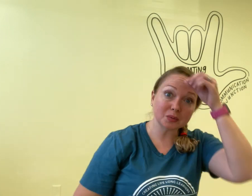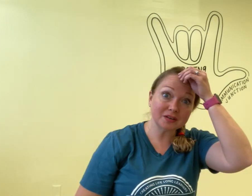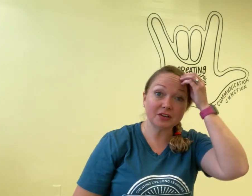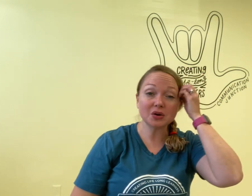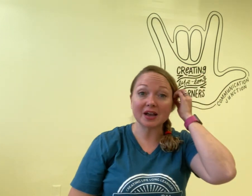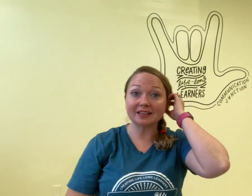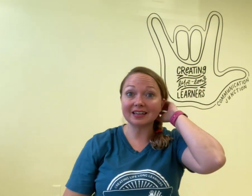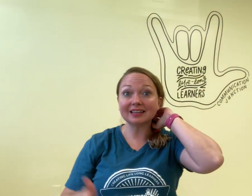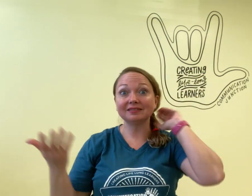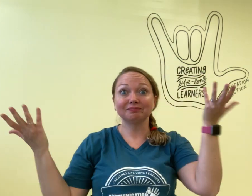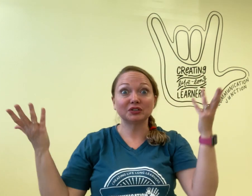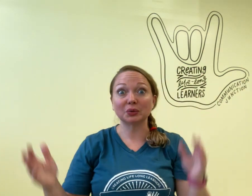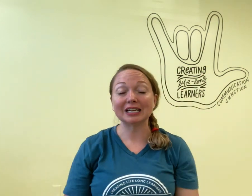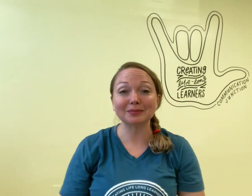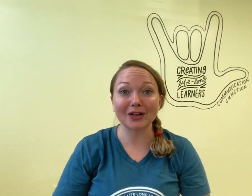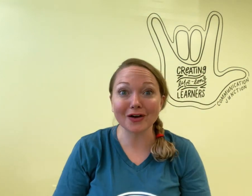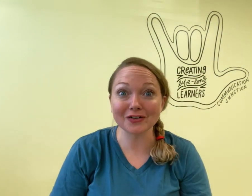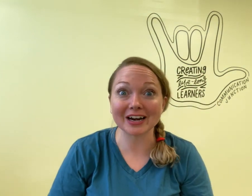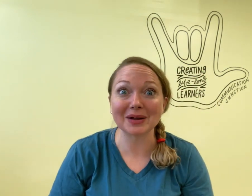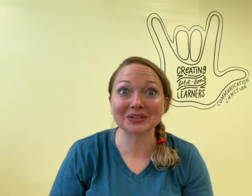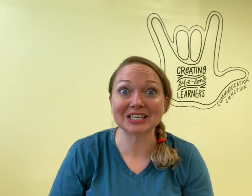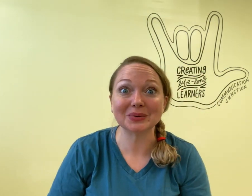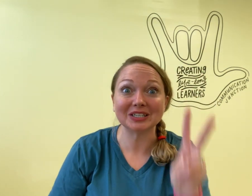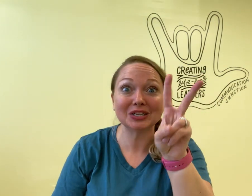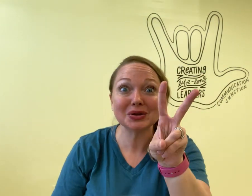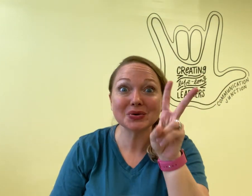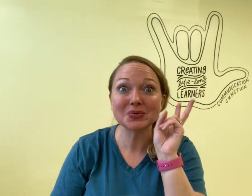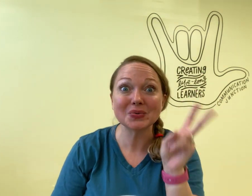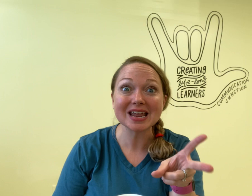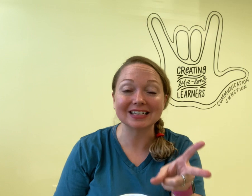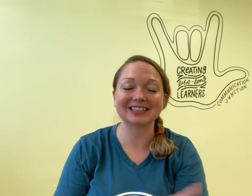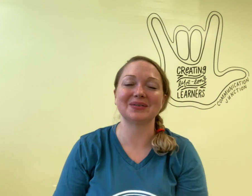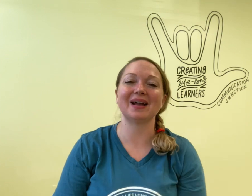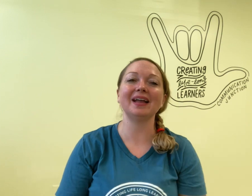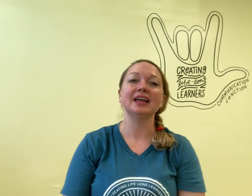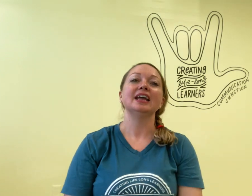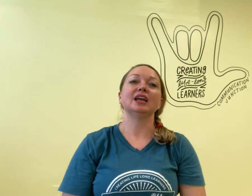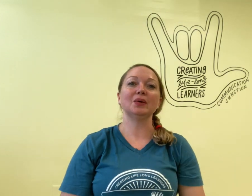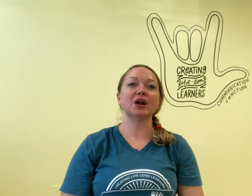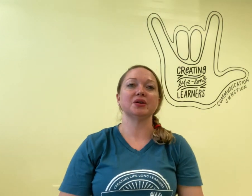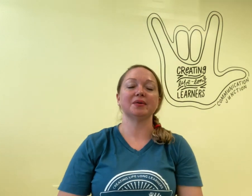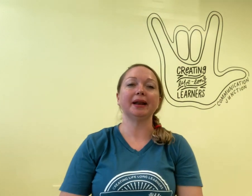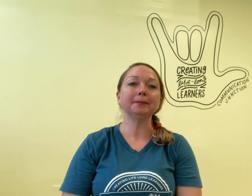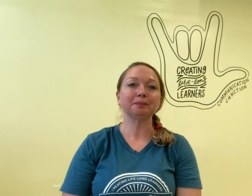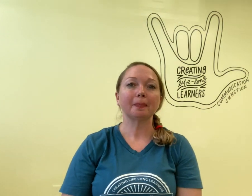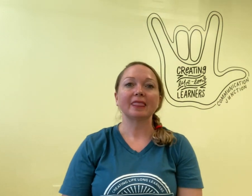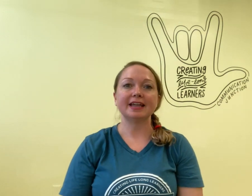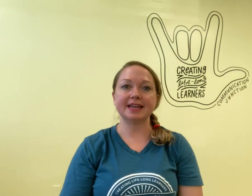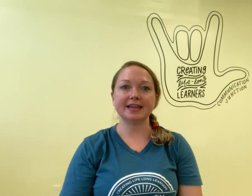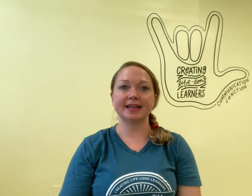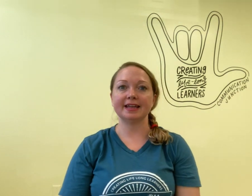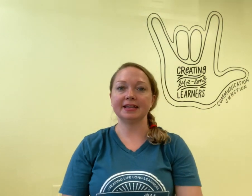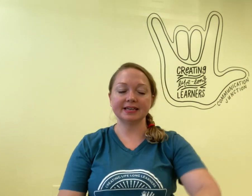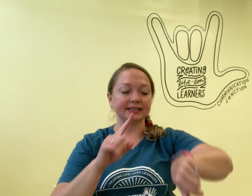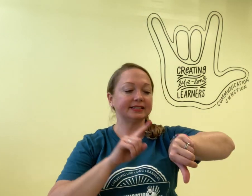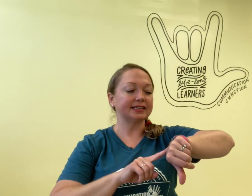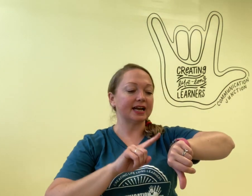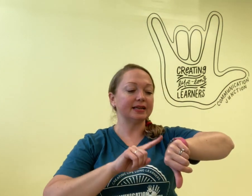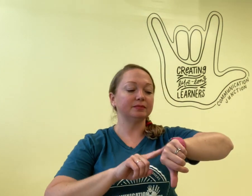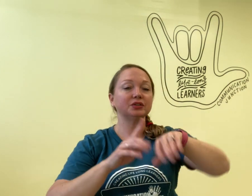review, and then story time's all over, and I will see you in 2 weeks, okay? Here we go. Are you ready? It is time to